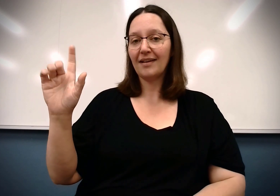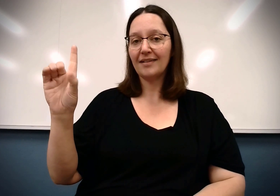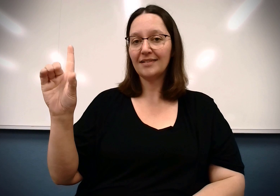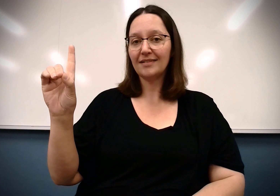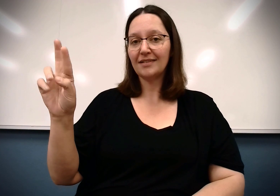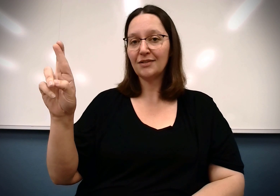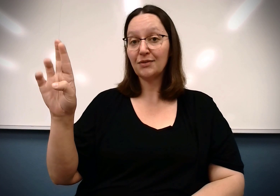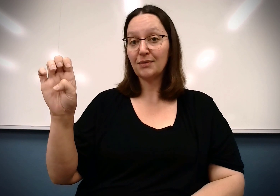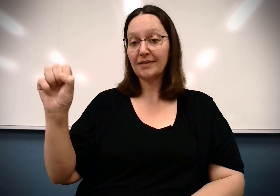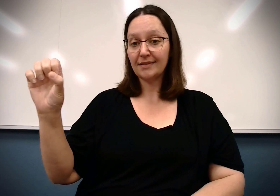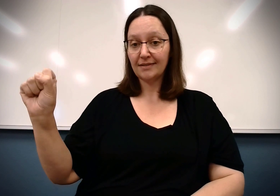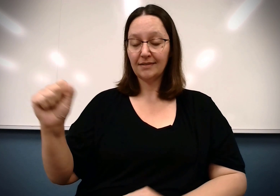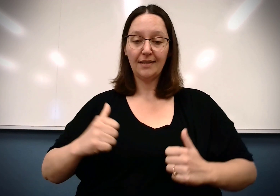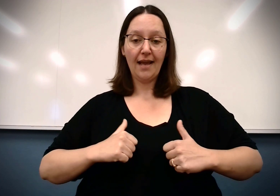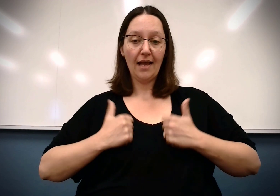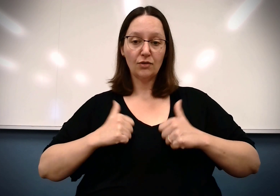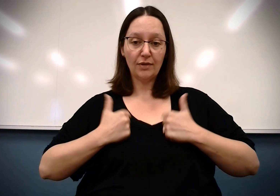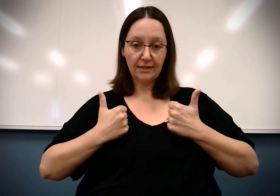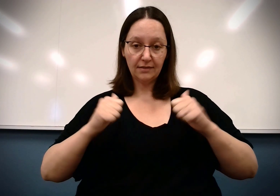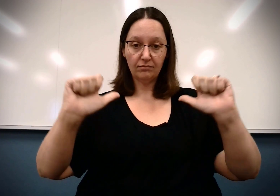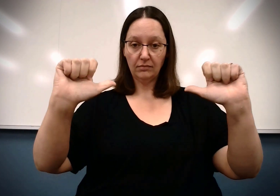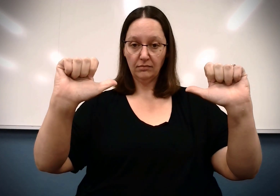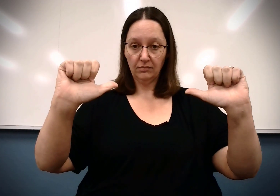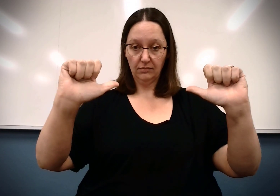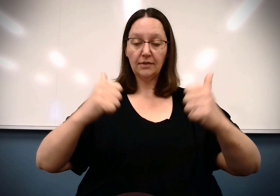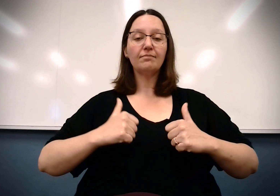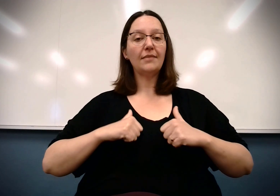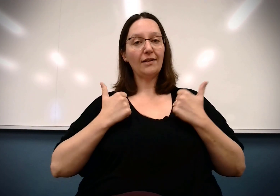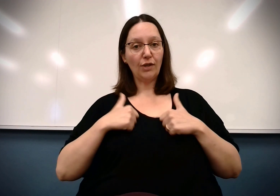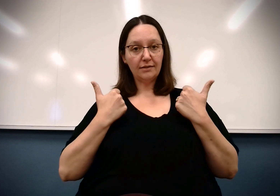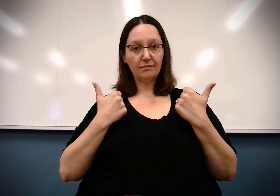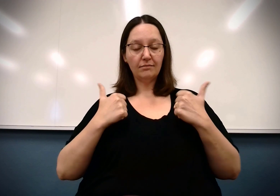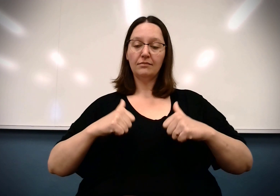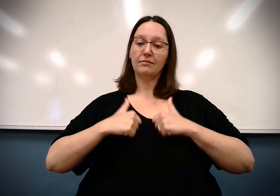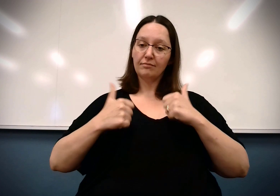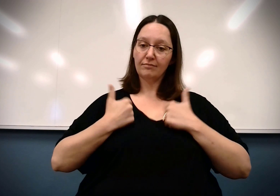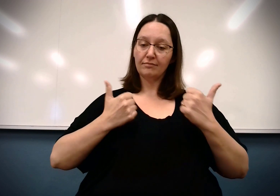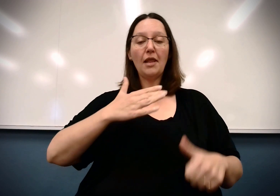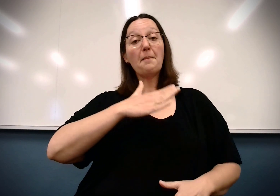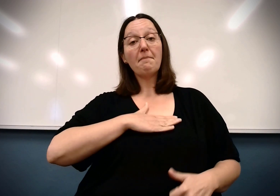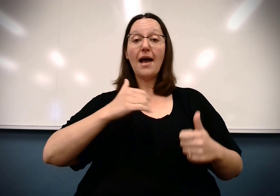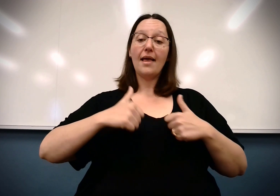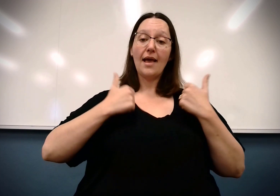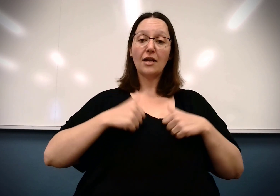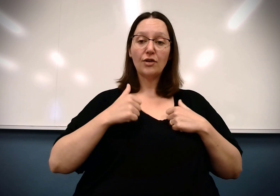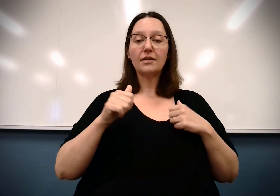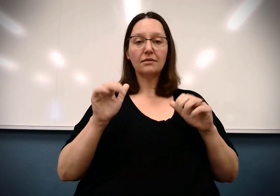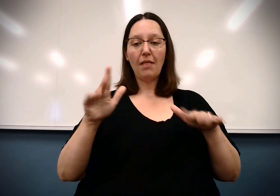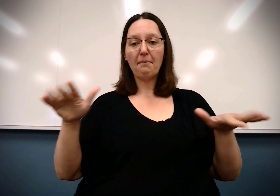The third sign, address. 2 open A's, you're going to brush your knuckles up your chest. My address is